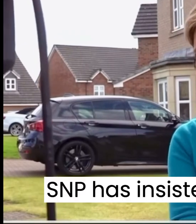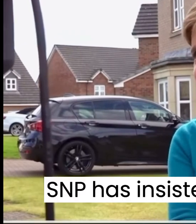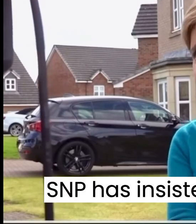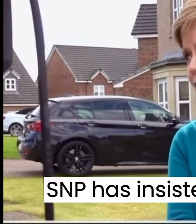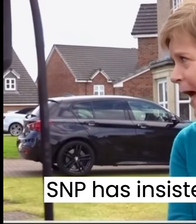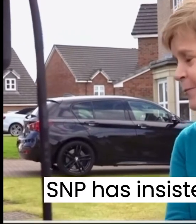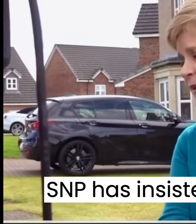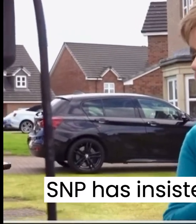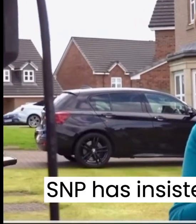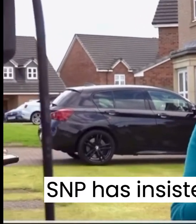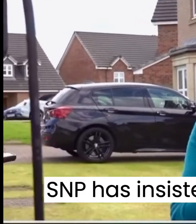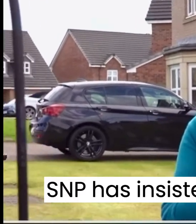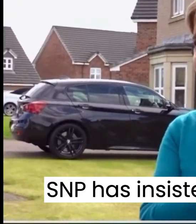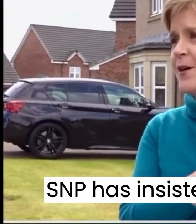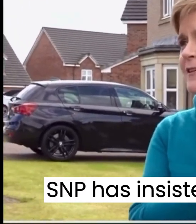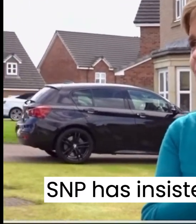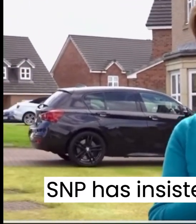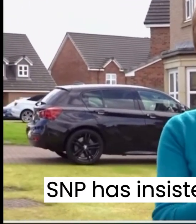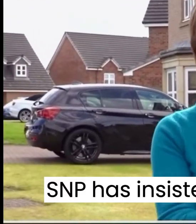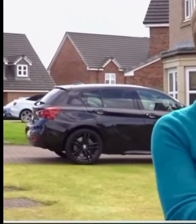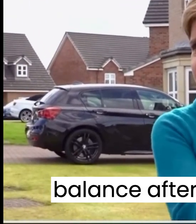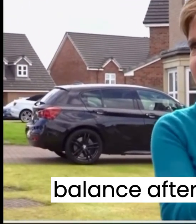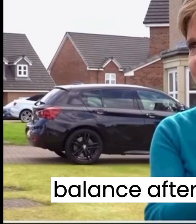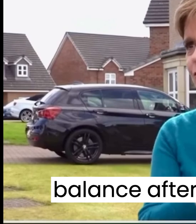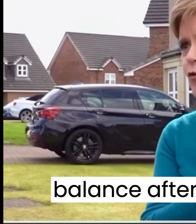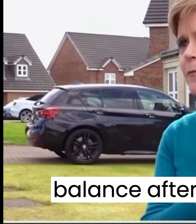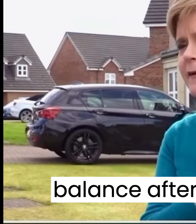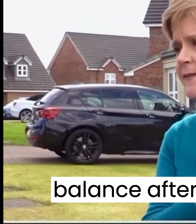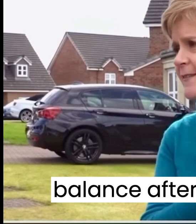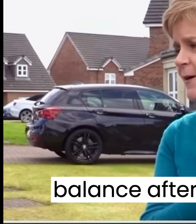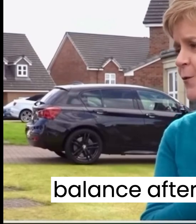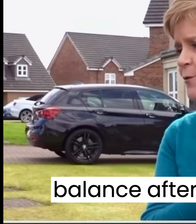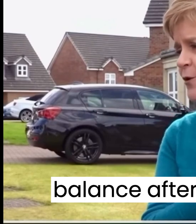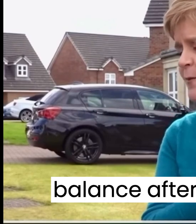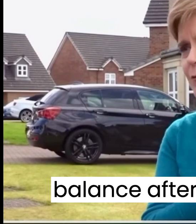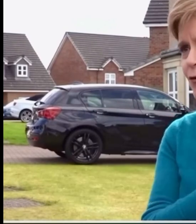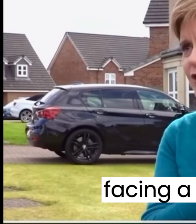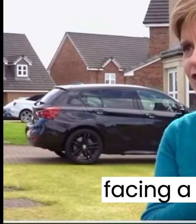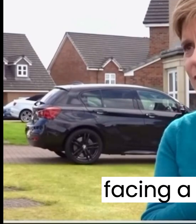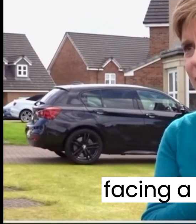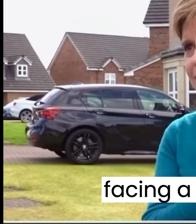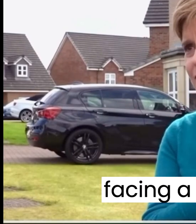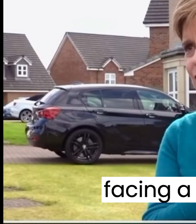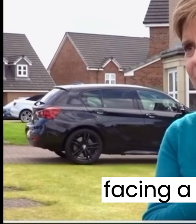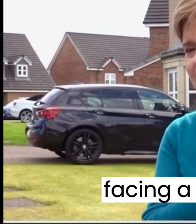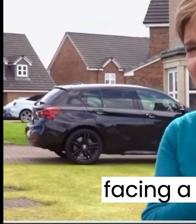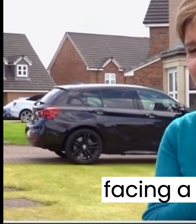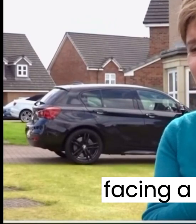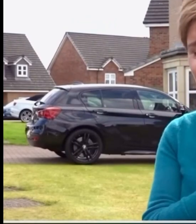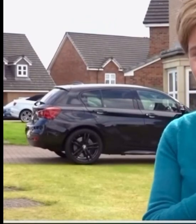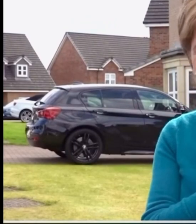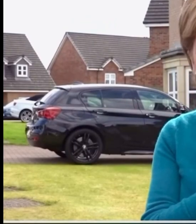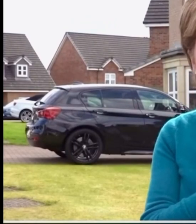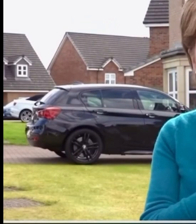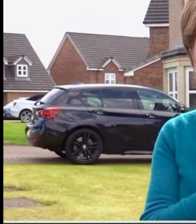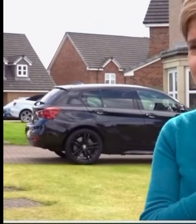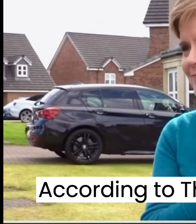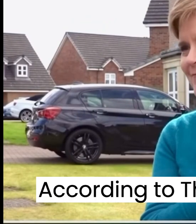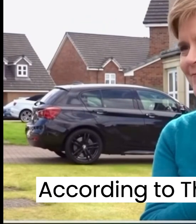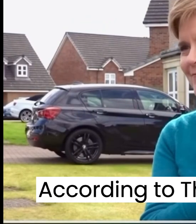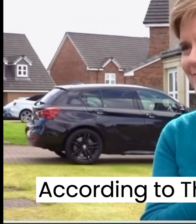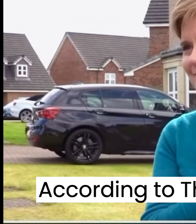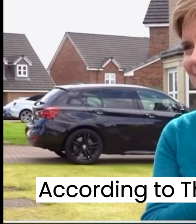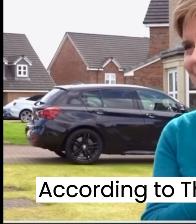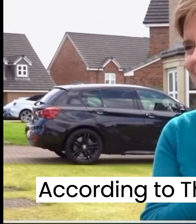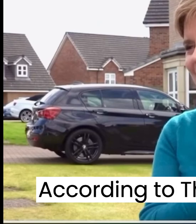The SNP has insisted its finances are in balance after reports the party is facing a financial crisis.